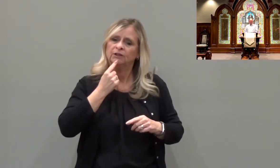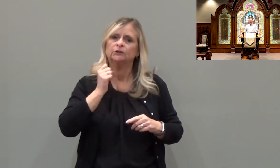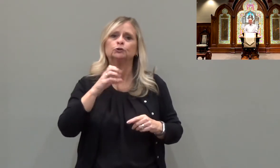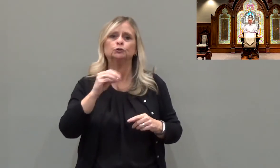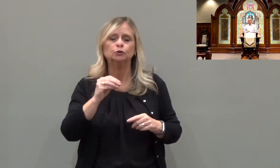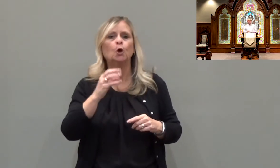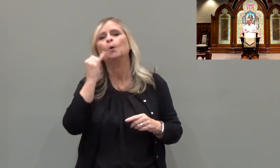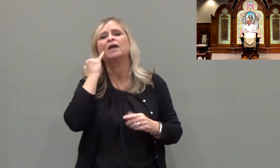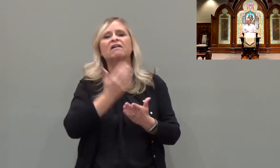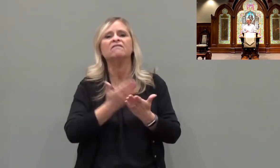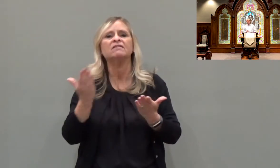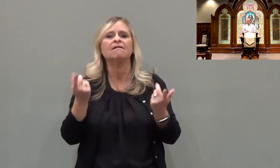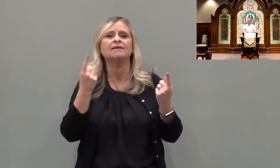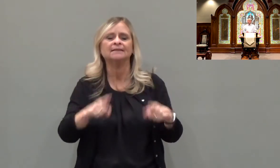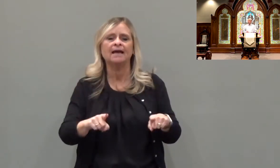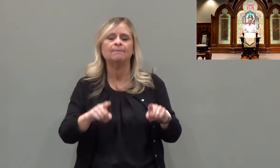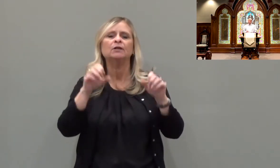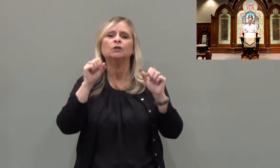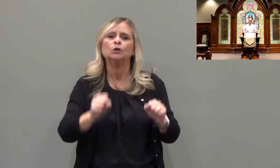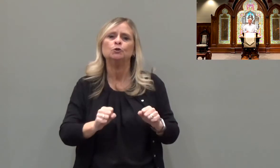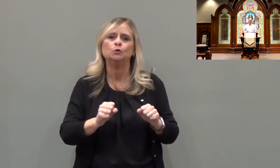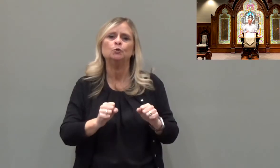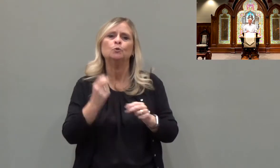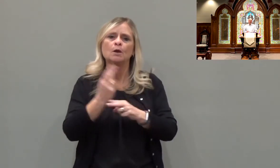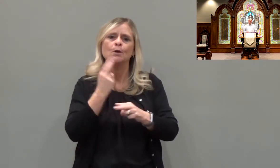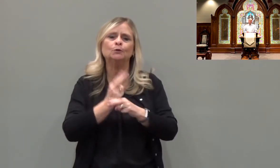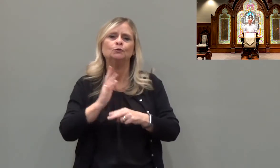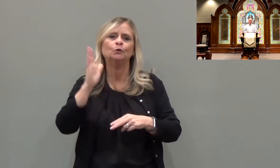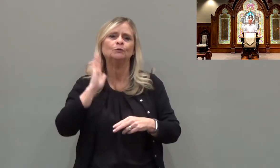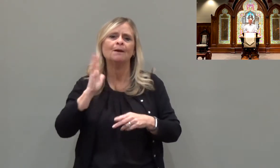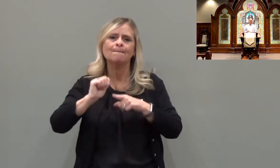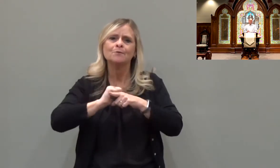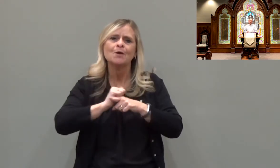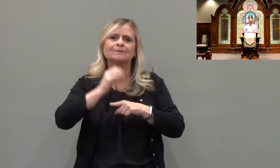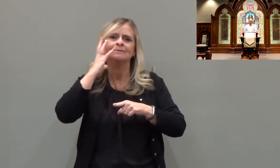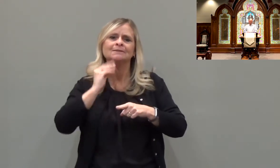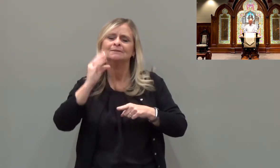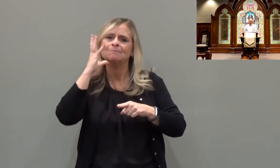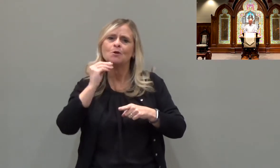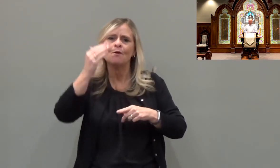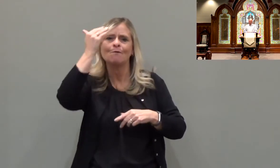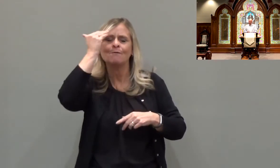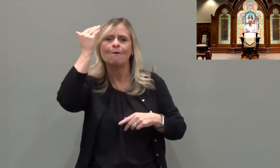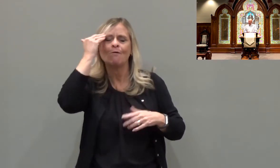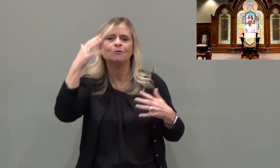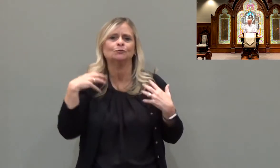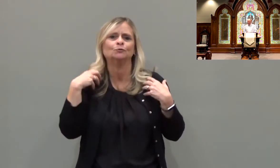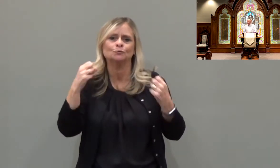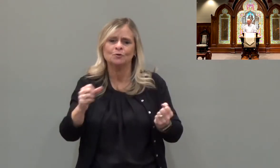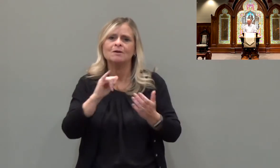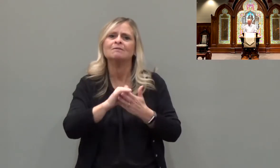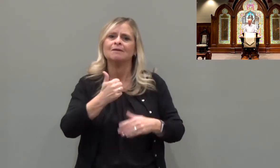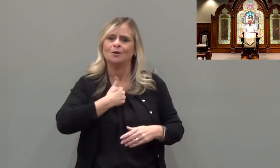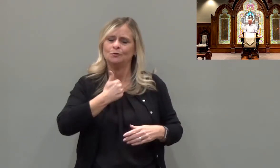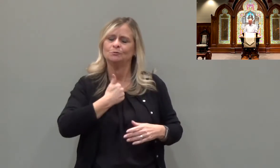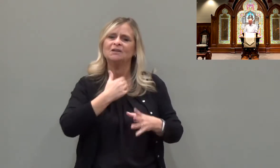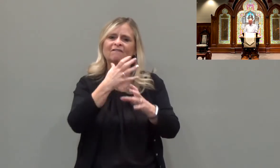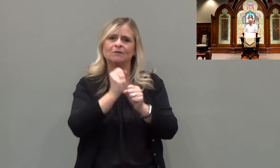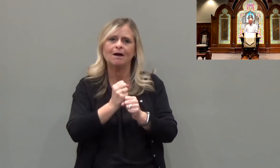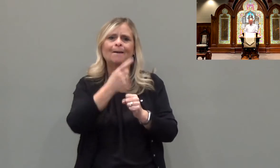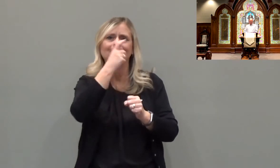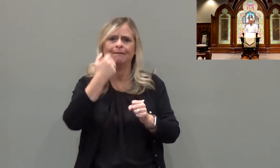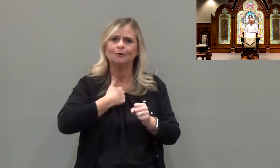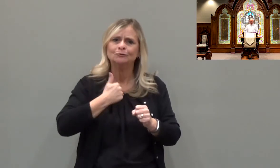you, you can draw from that deep reservoir of knowledge and strength that has come to you through years